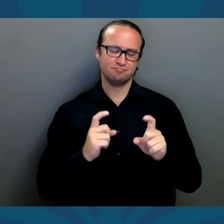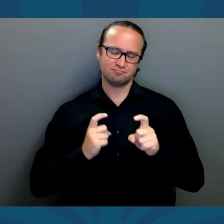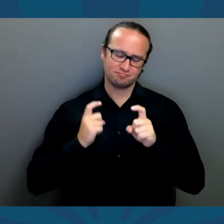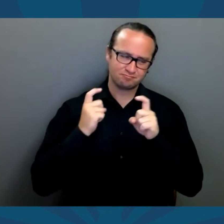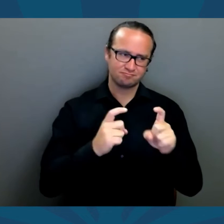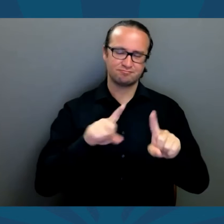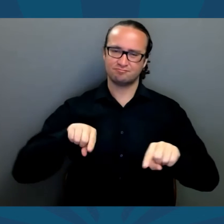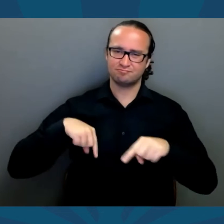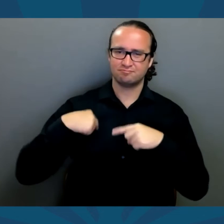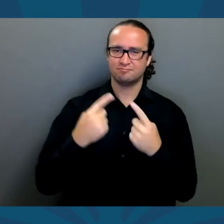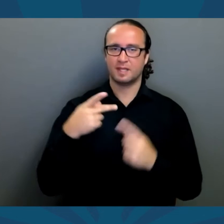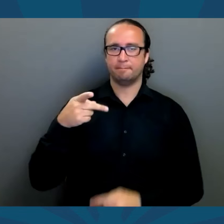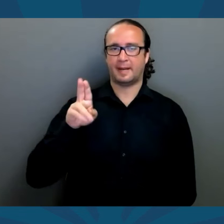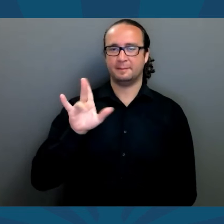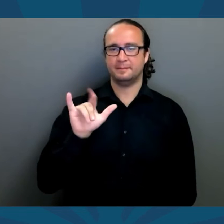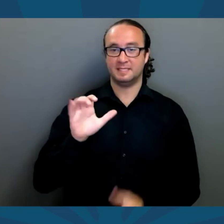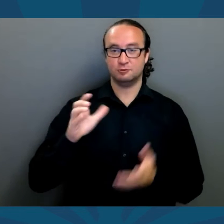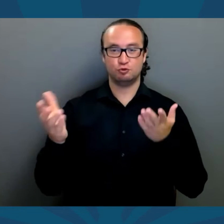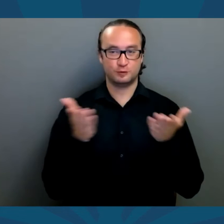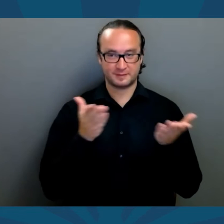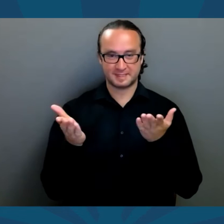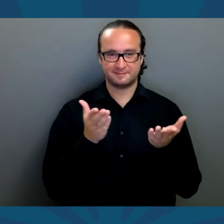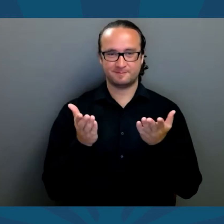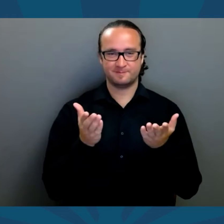I've been dedicated to public service.